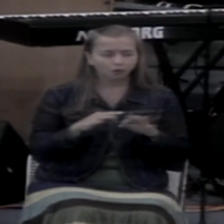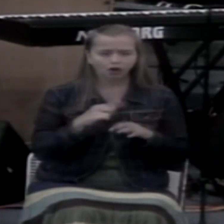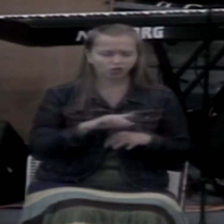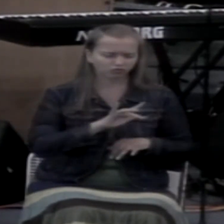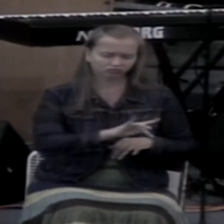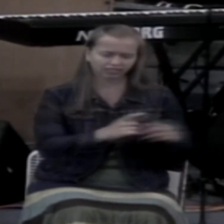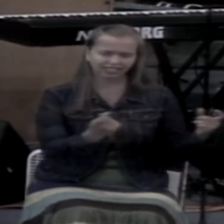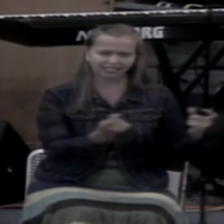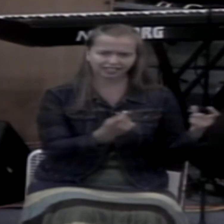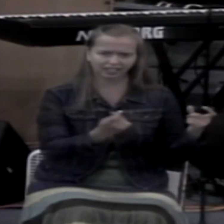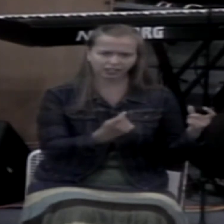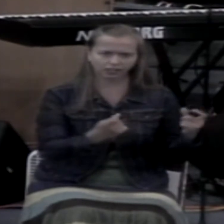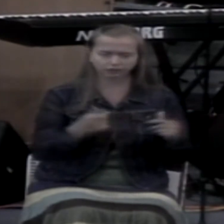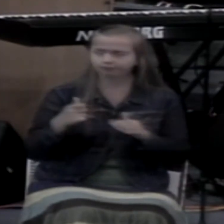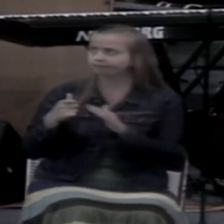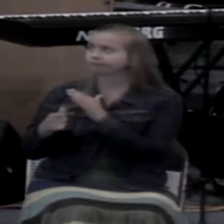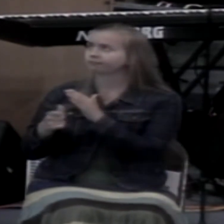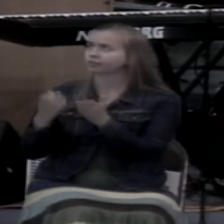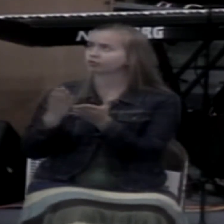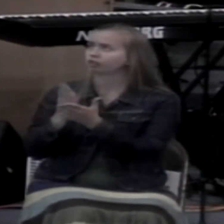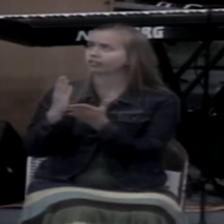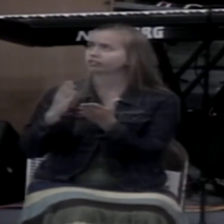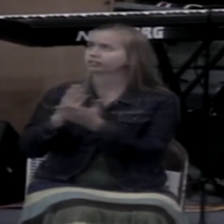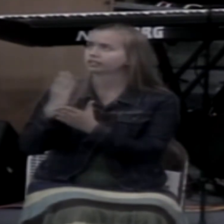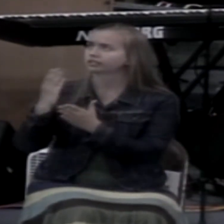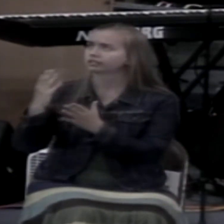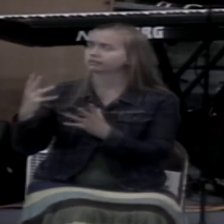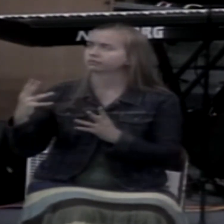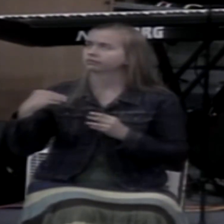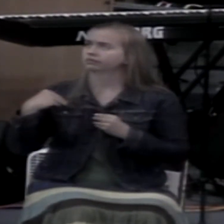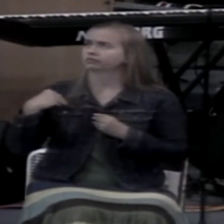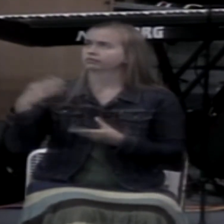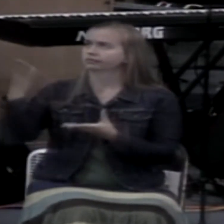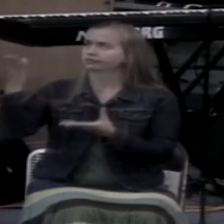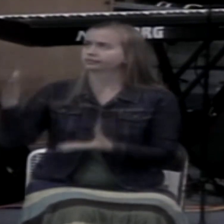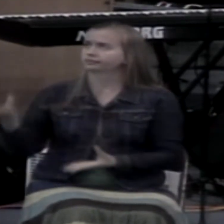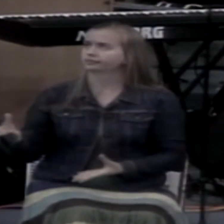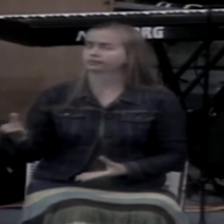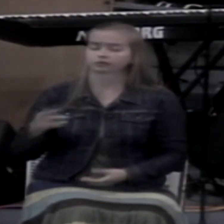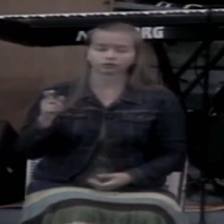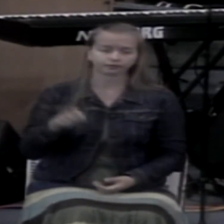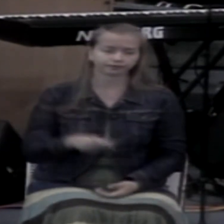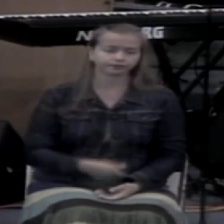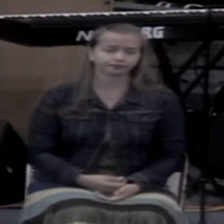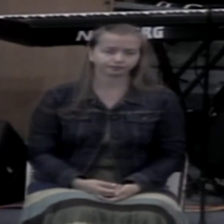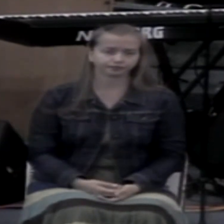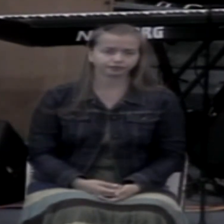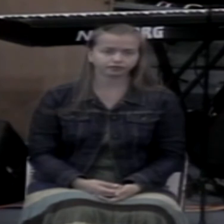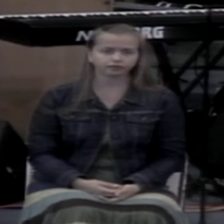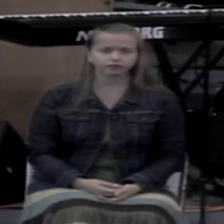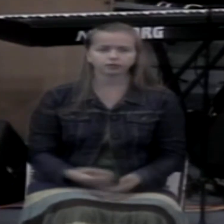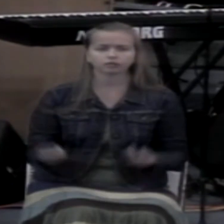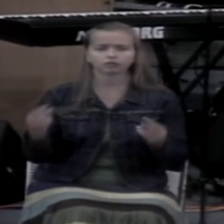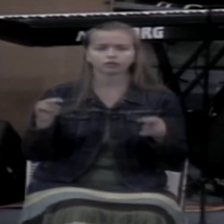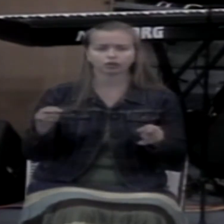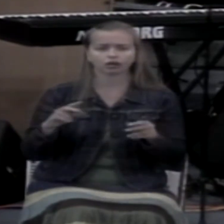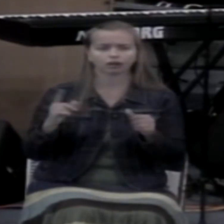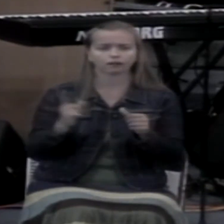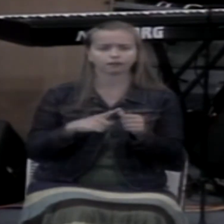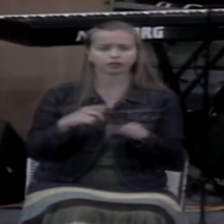up a little in the same chapter, and we want to read verse 13 through 17.